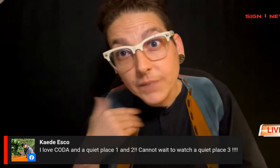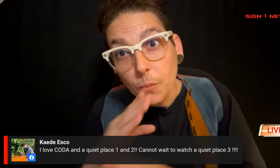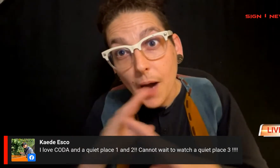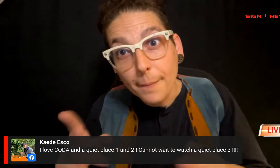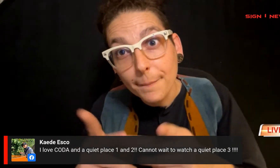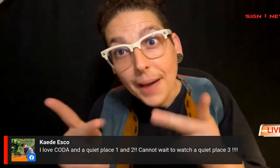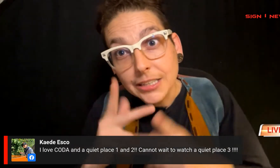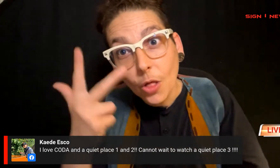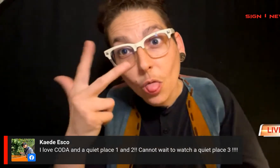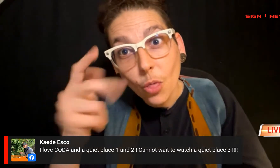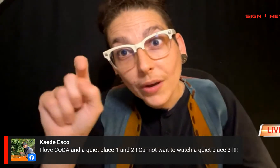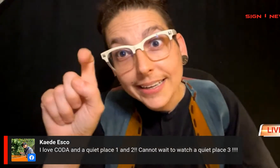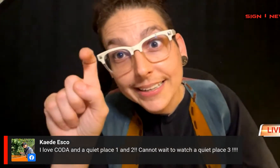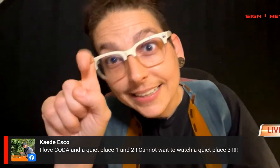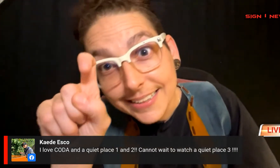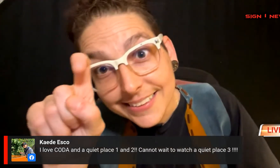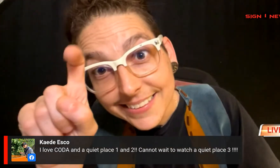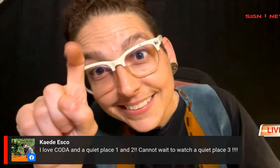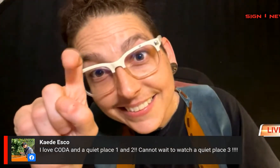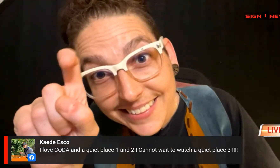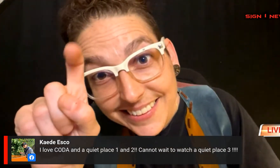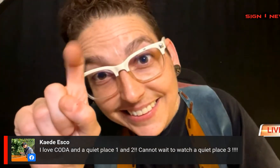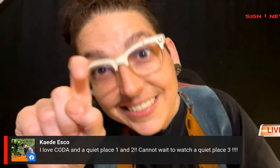Oh, they already have A Quiet Place 3 already?